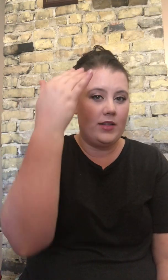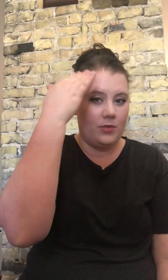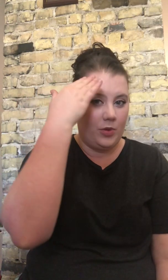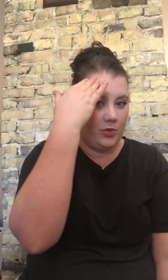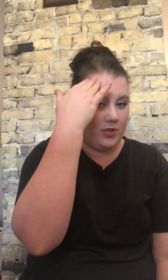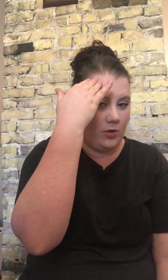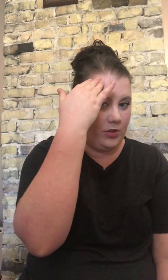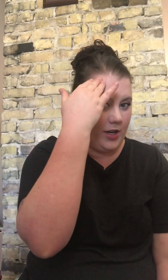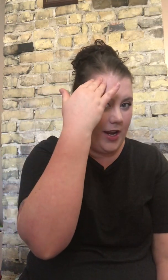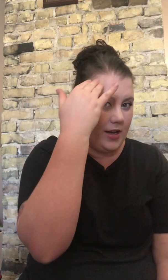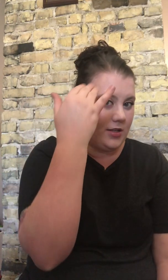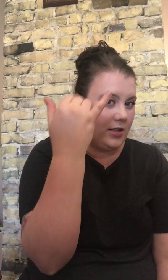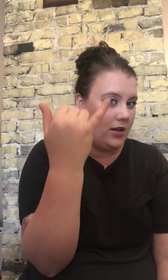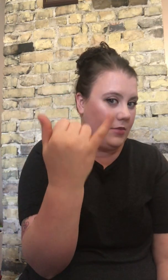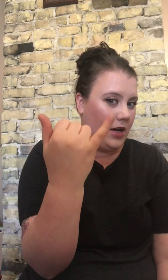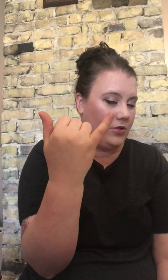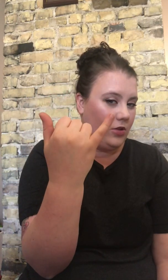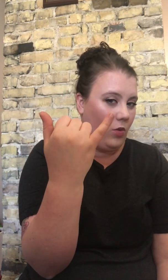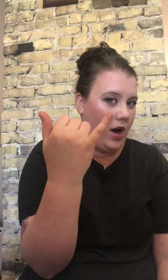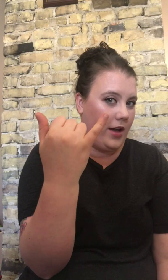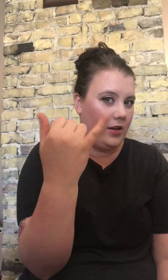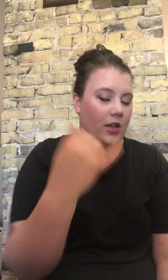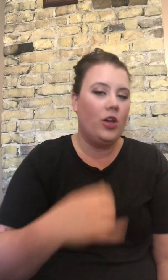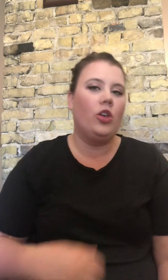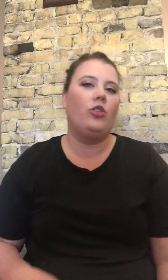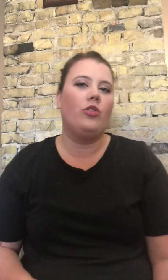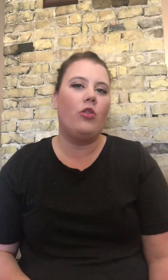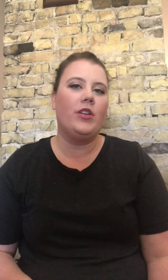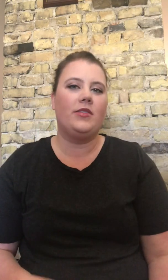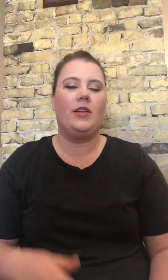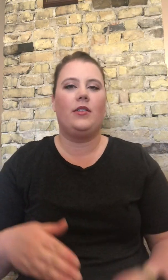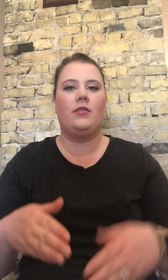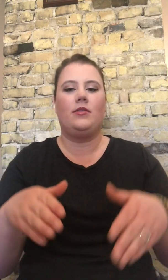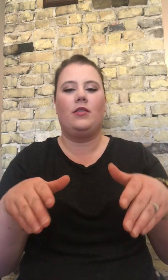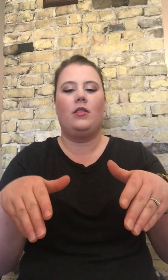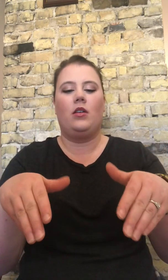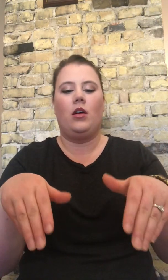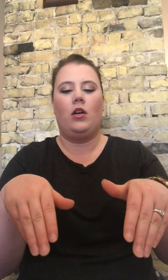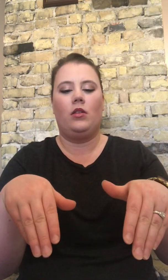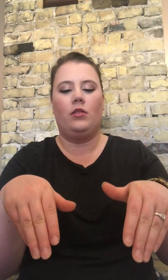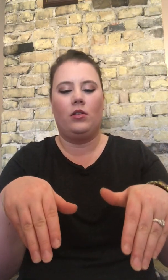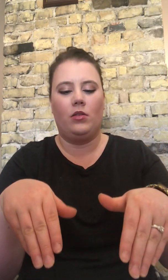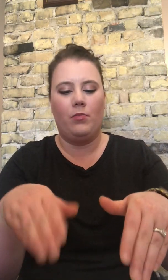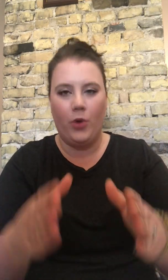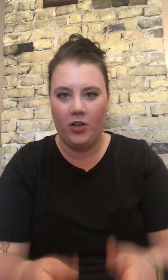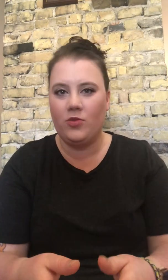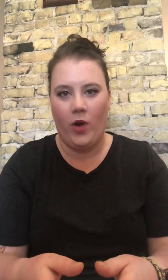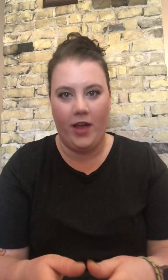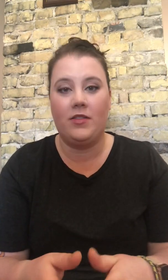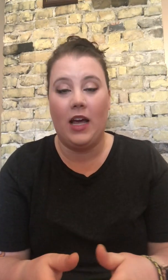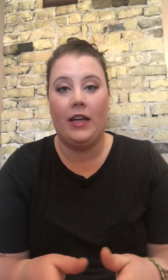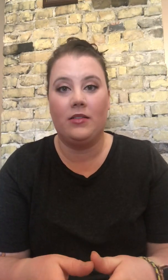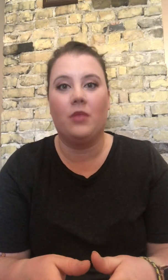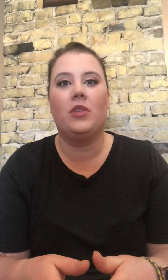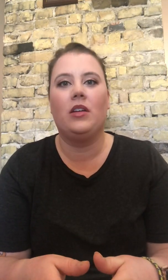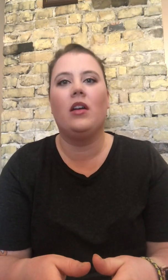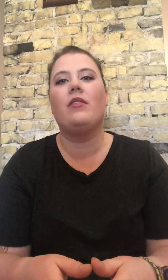people start with their hand and come down to the Y. You'll notice there's the book's way of signing something, and then